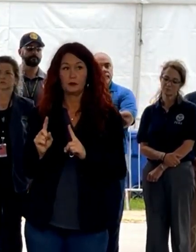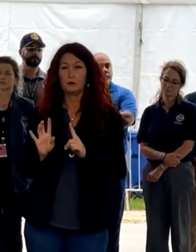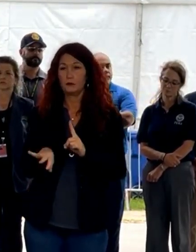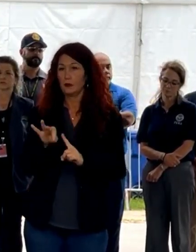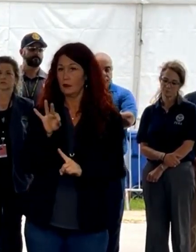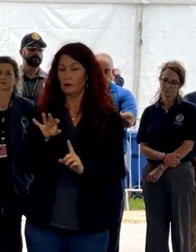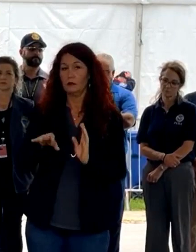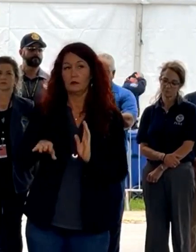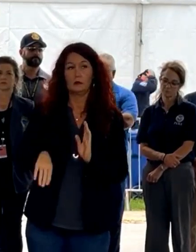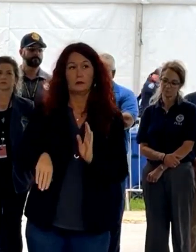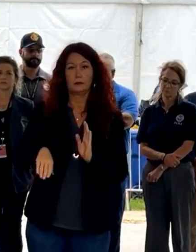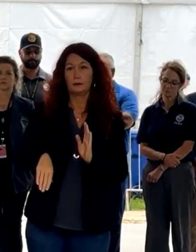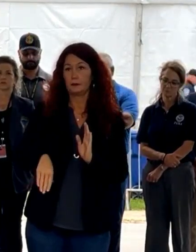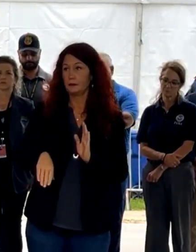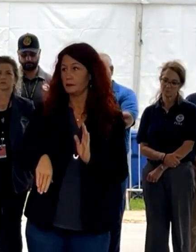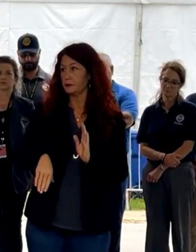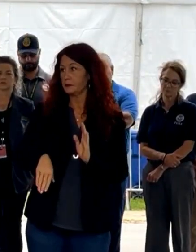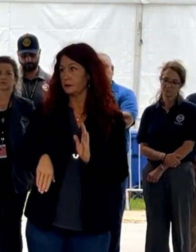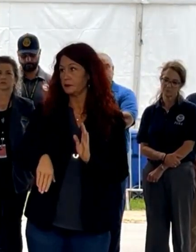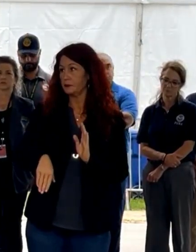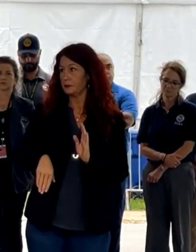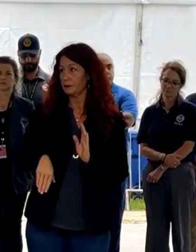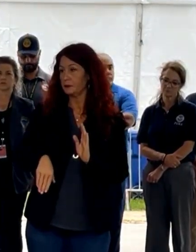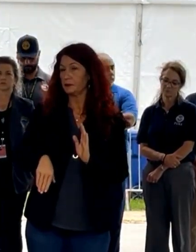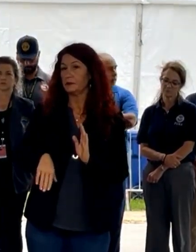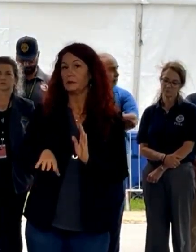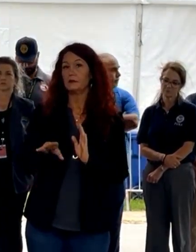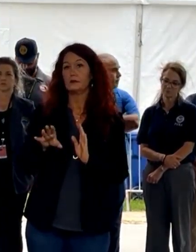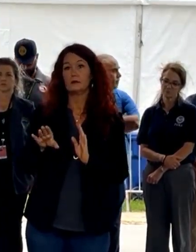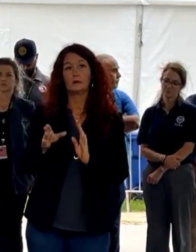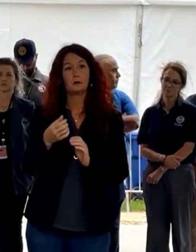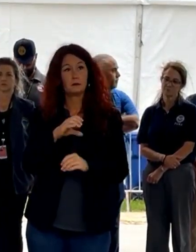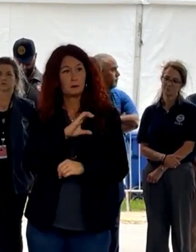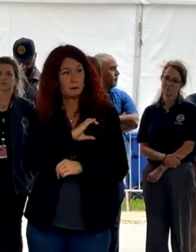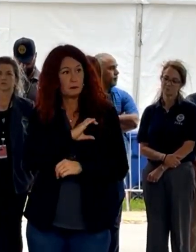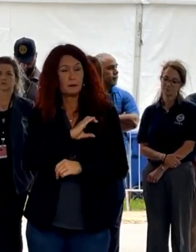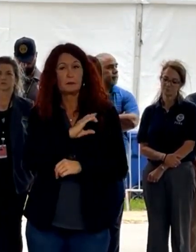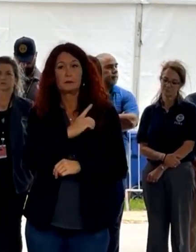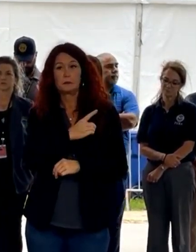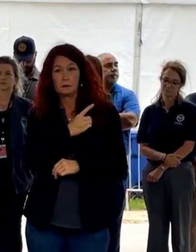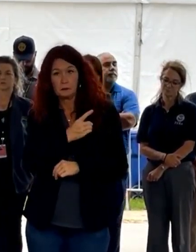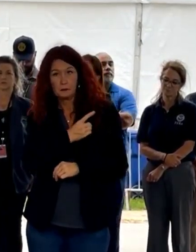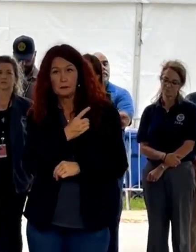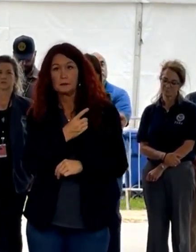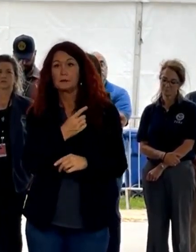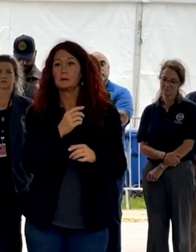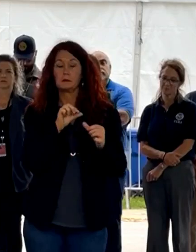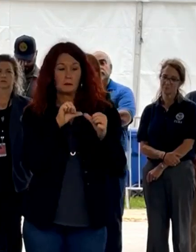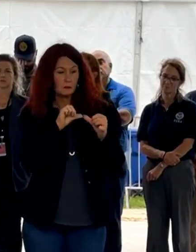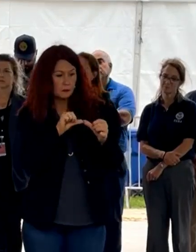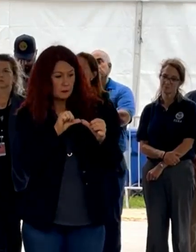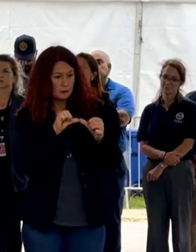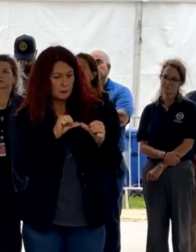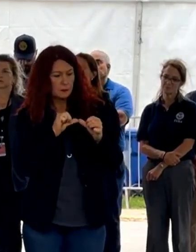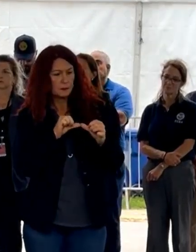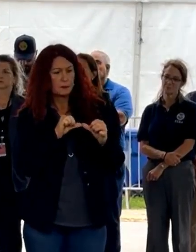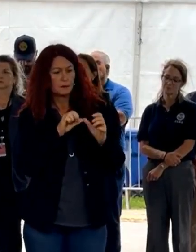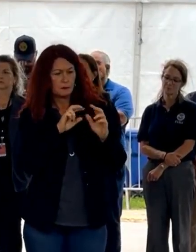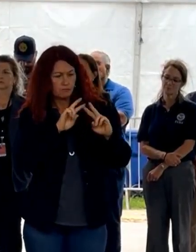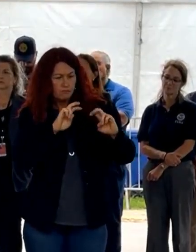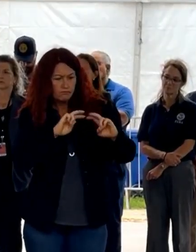for. As I've mentioned before, the detectives are conducting ongoing and very thorough